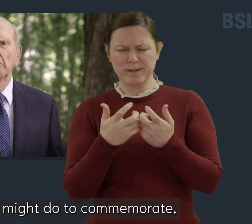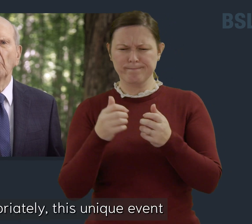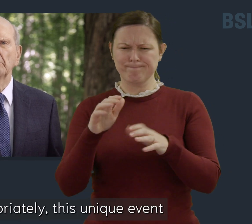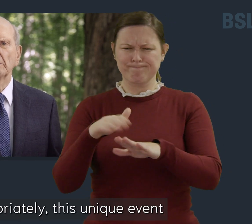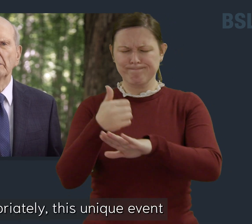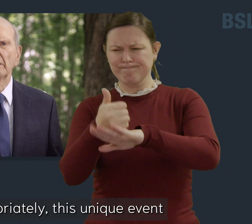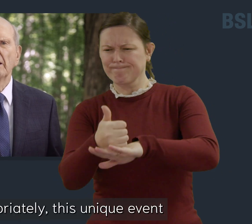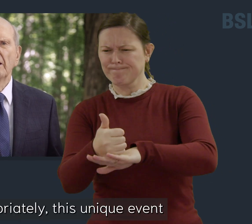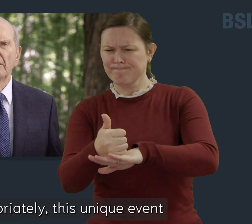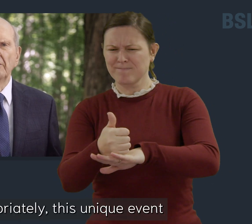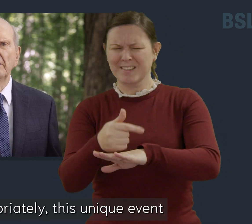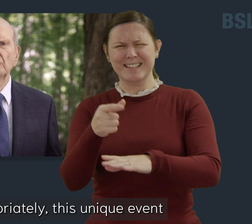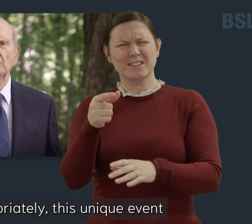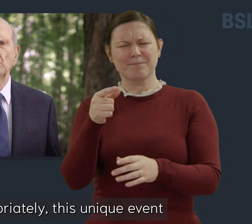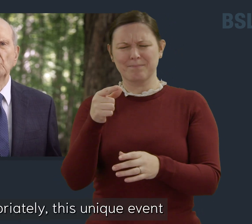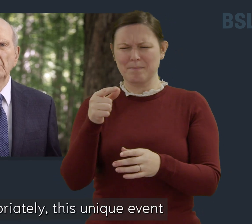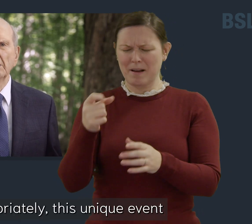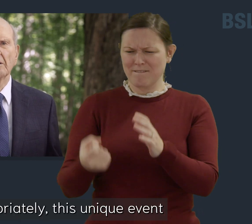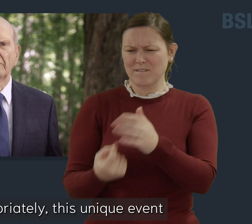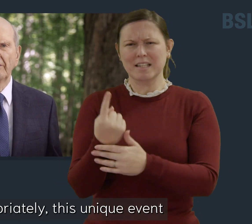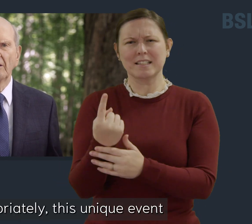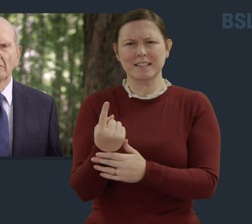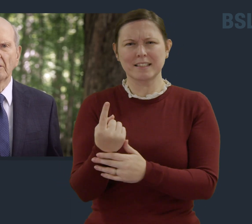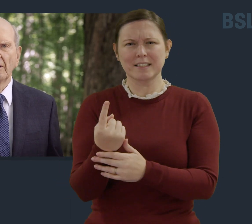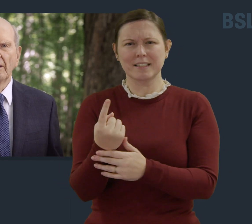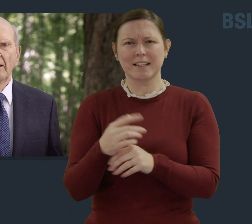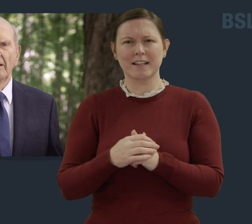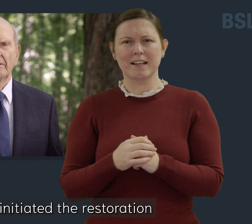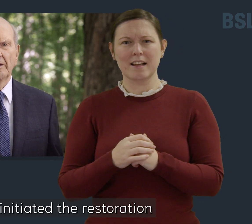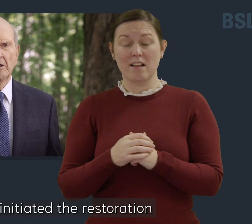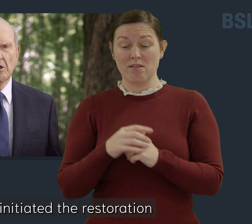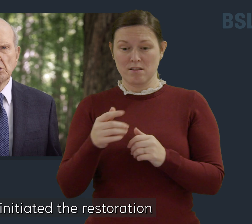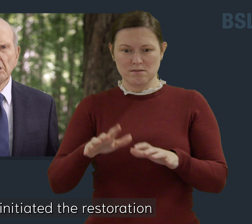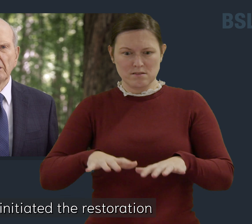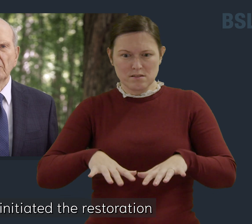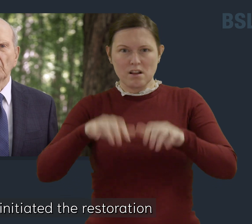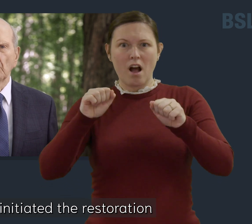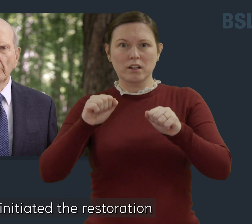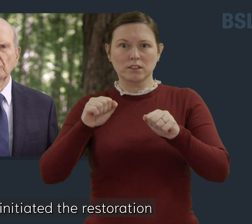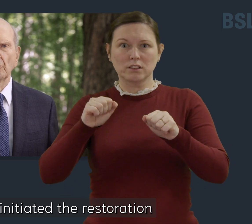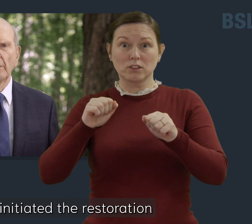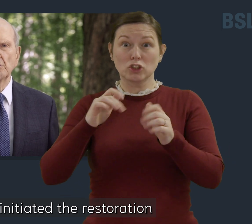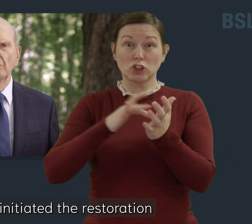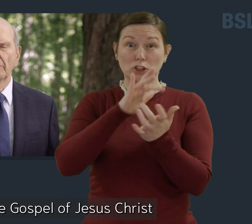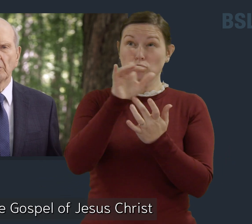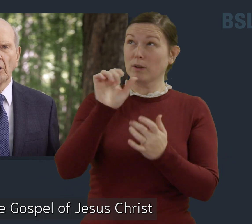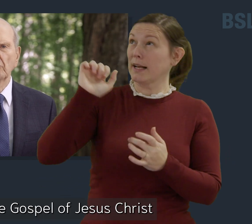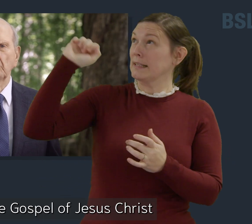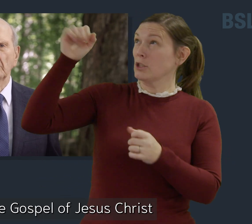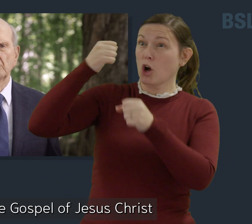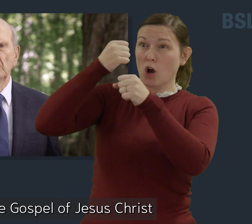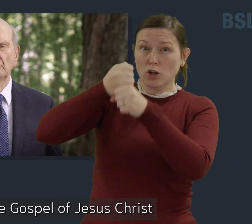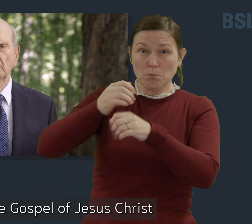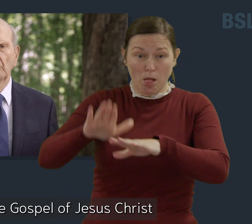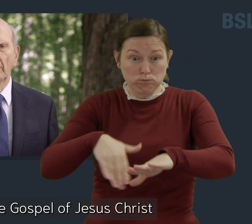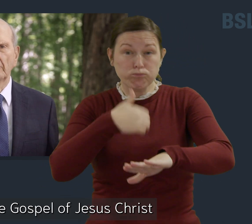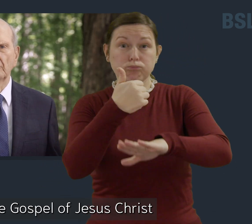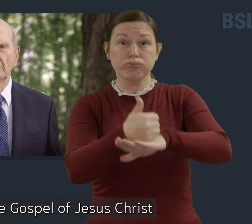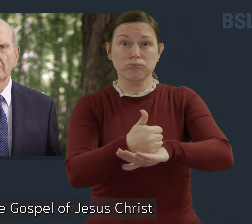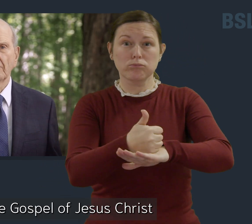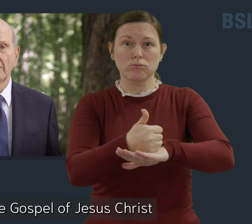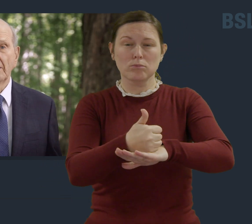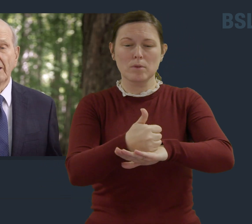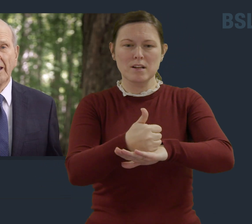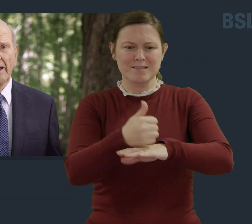commemorate appropriately this unique event that initiated the restoration of the gospel of Jesus